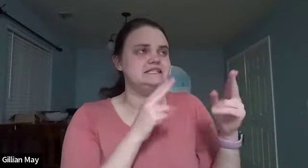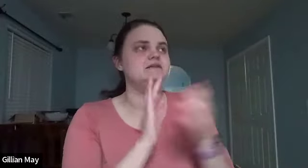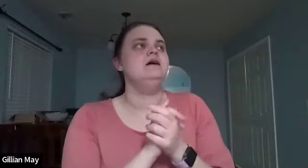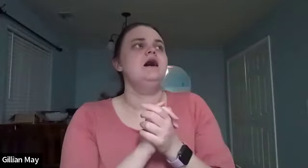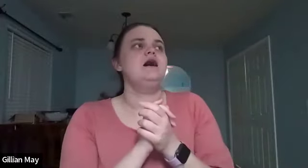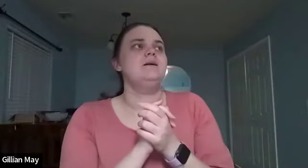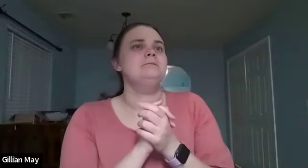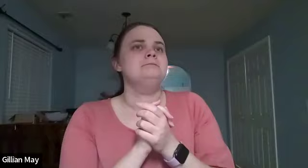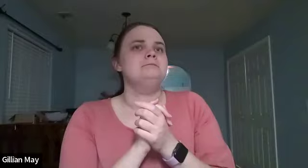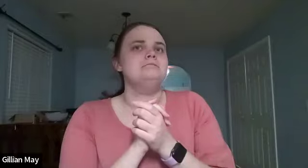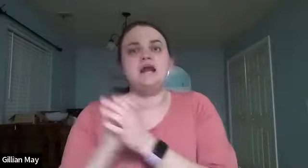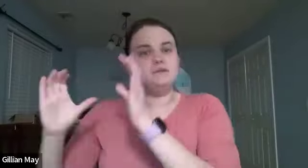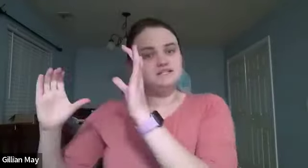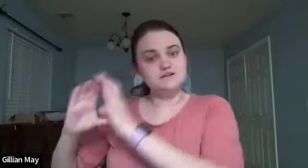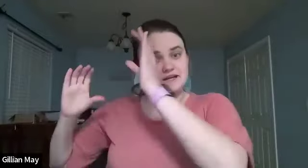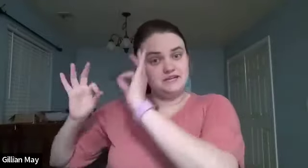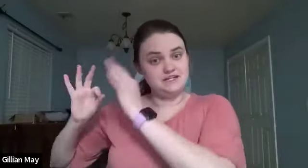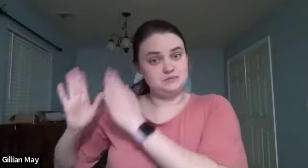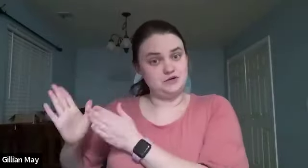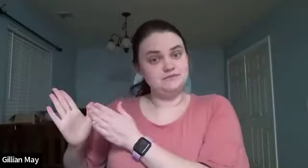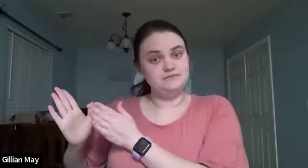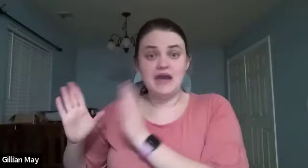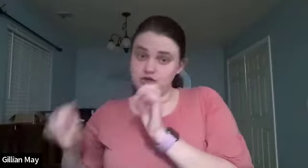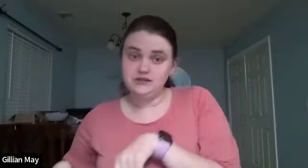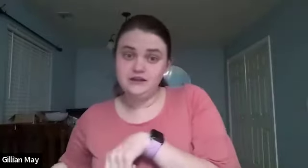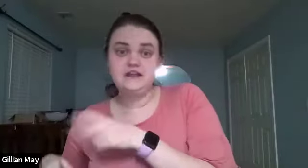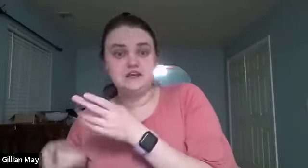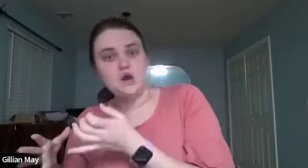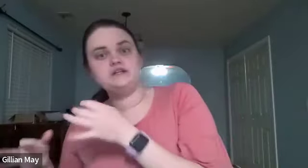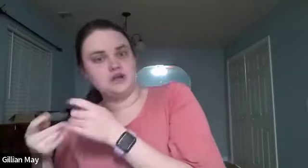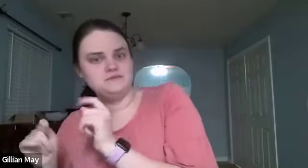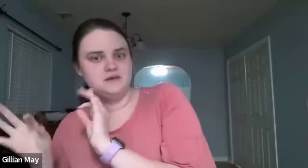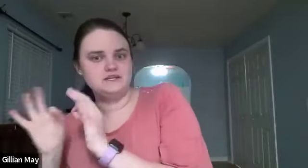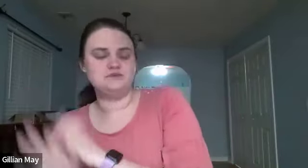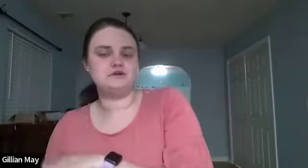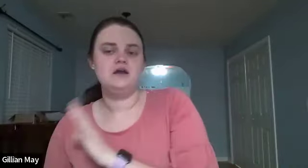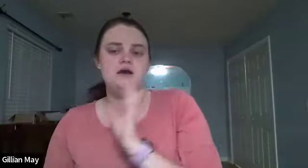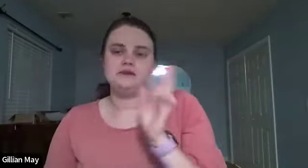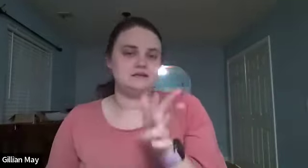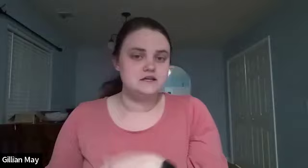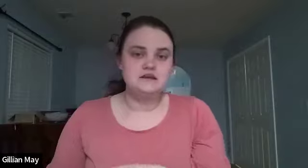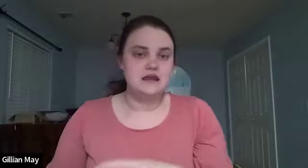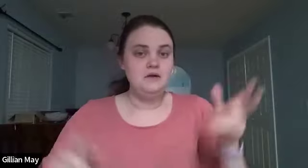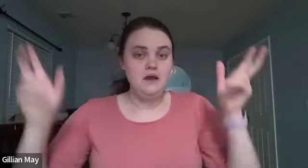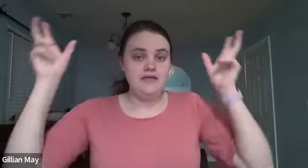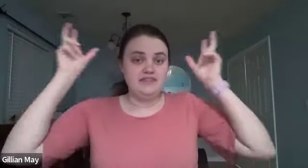it. But I'm not certified to be an interpreter. I could like go and try to become an interpreter, but I can tell you now,